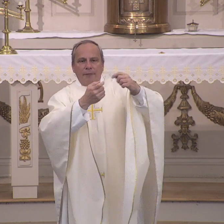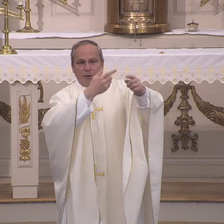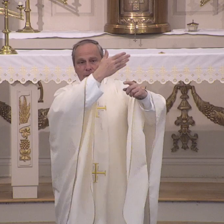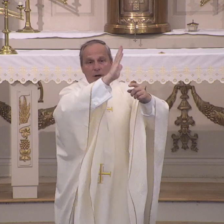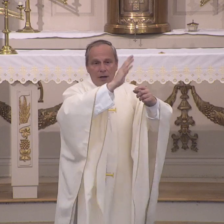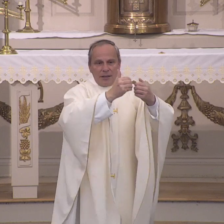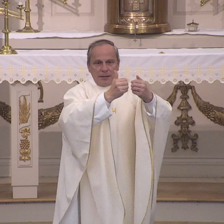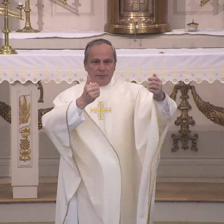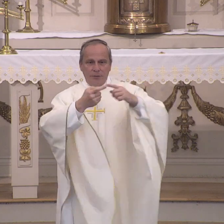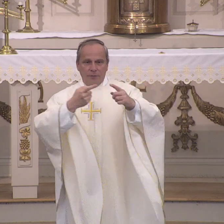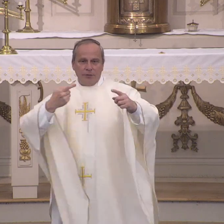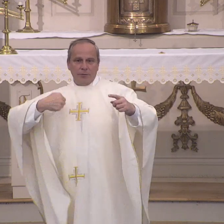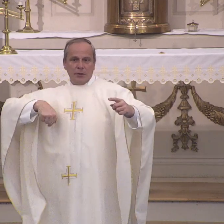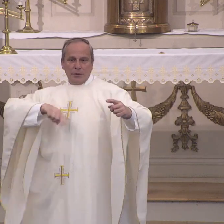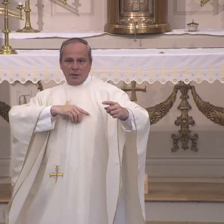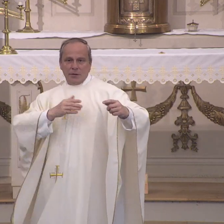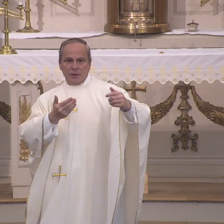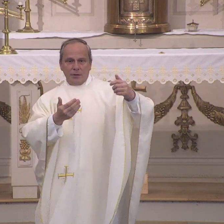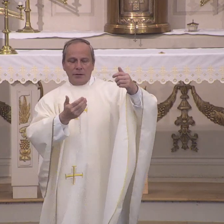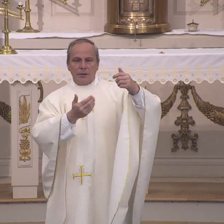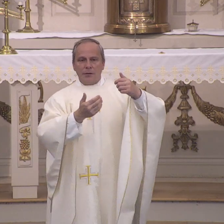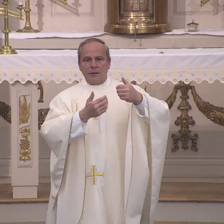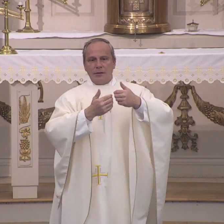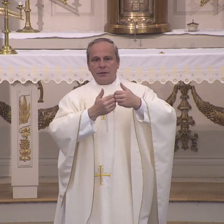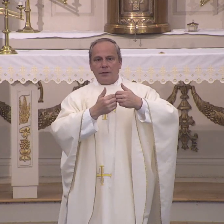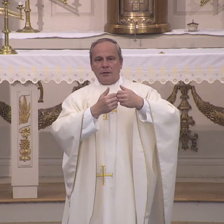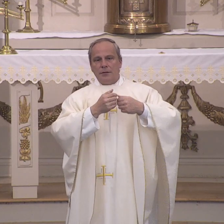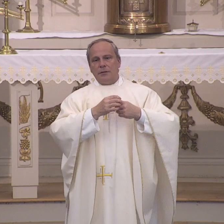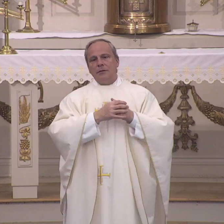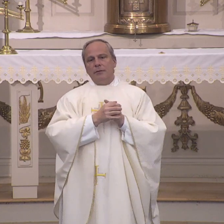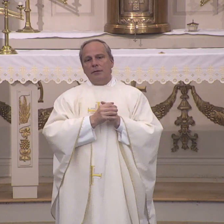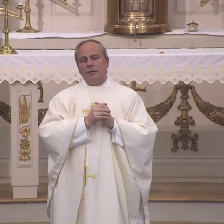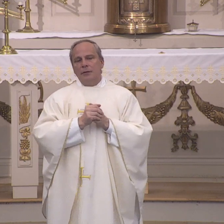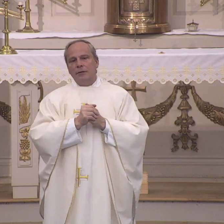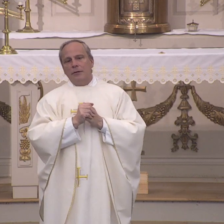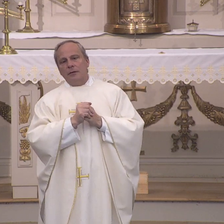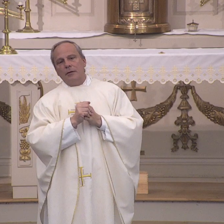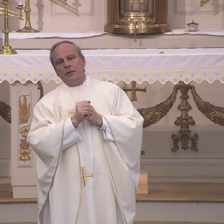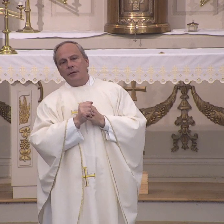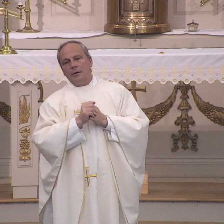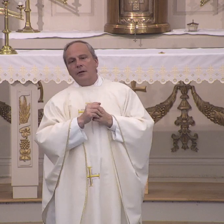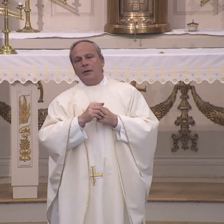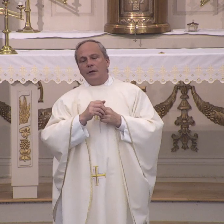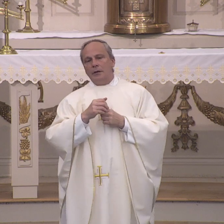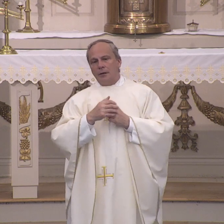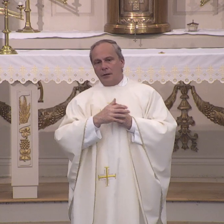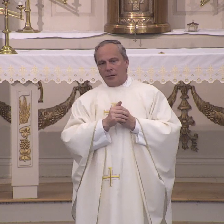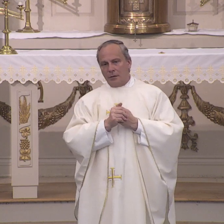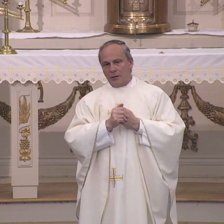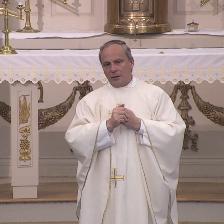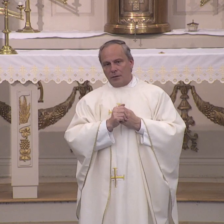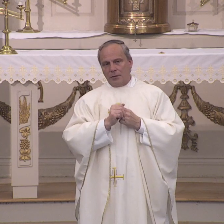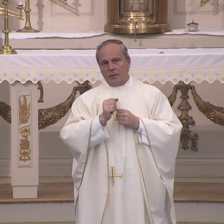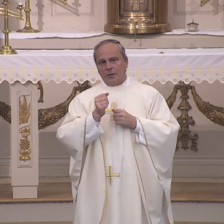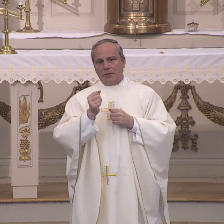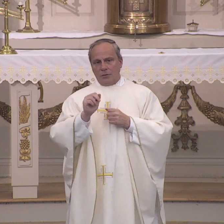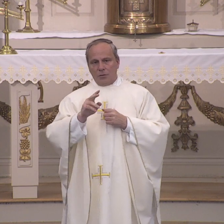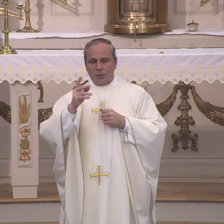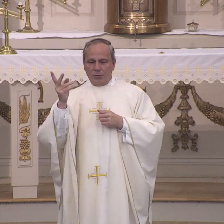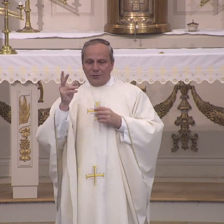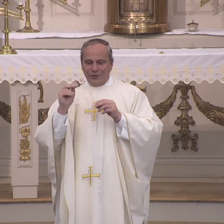They thought he was divided in that sense, either separate from God and not and with us, or vice